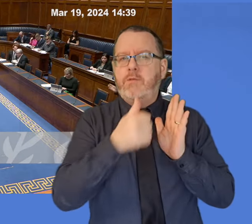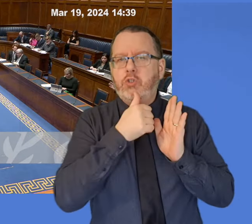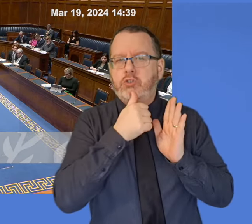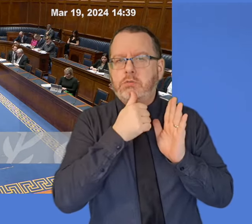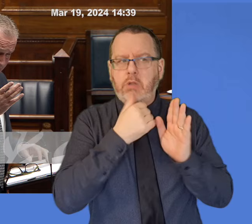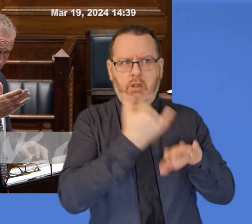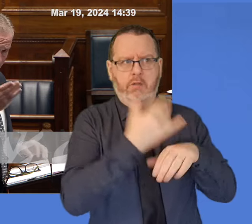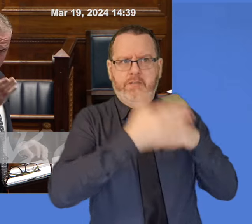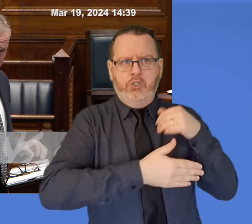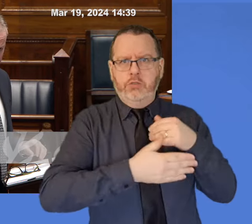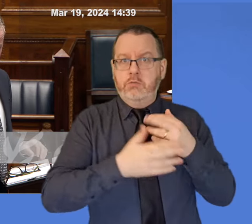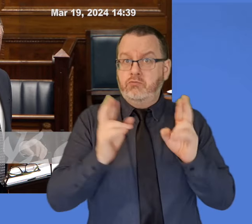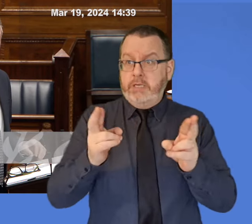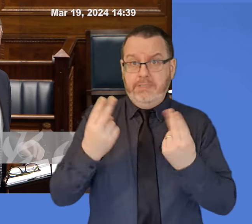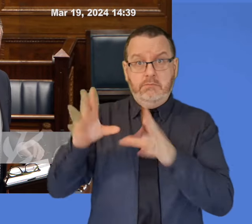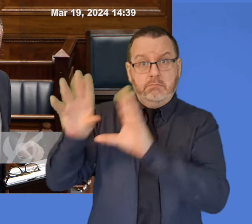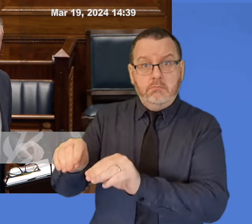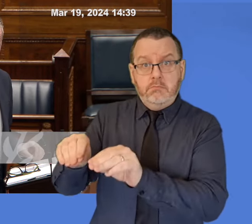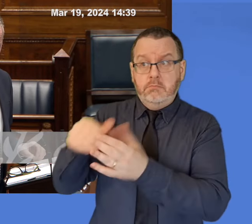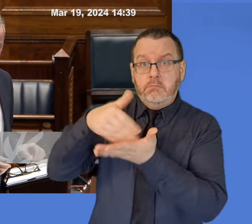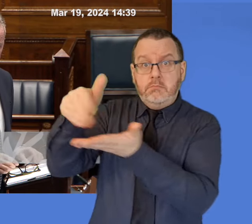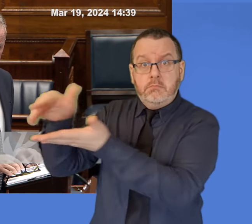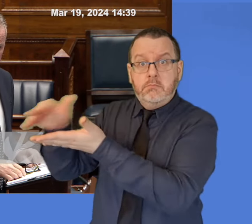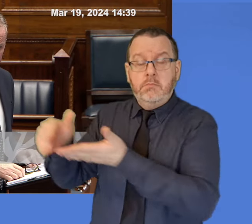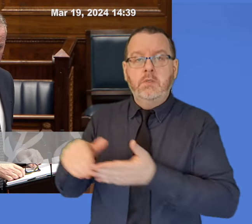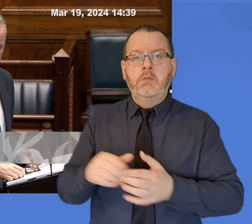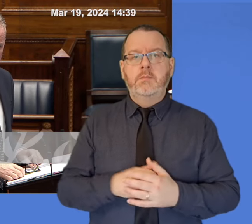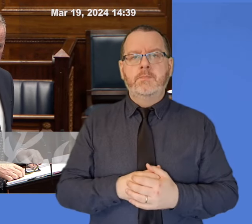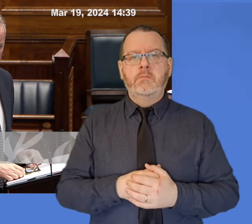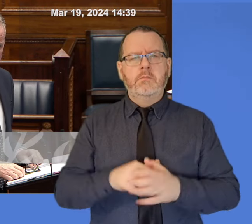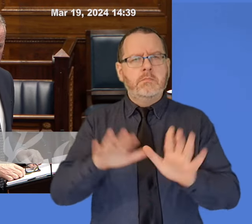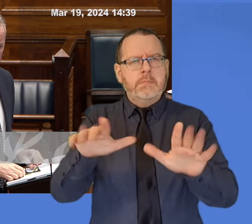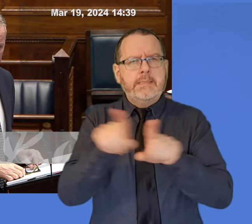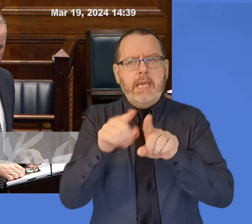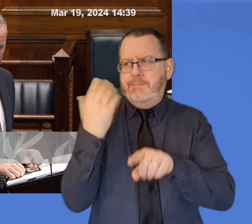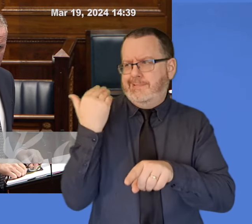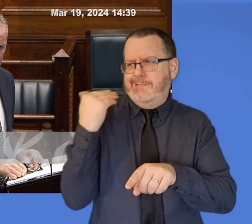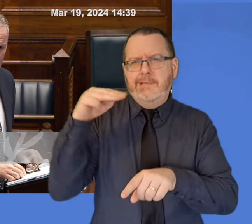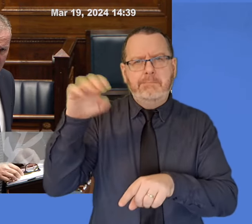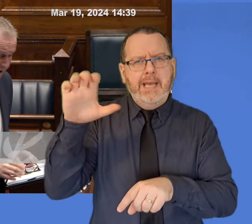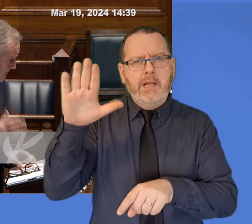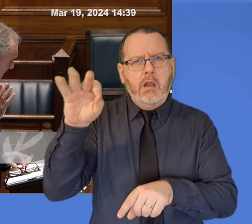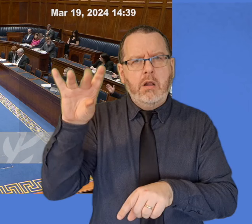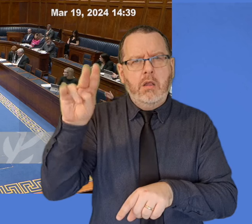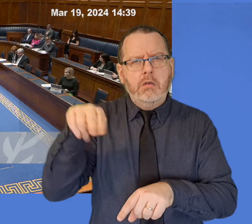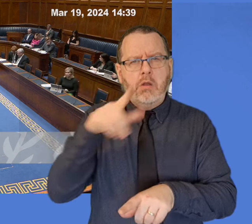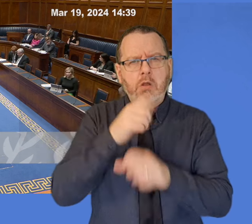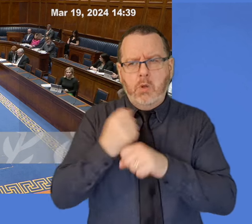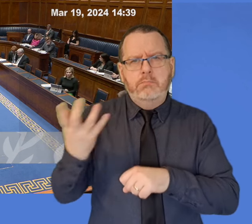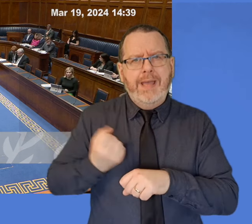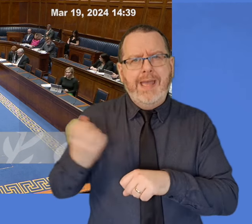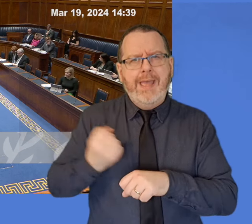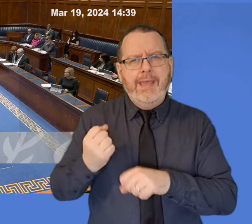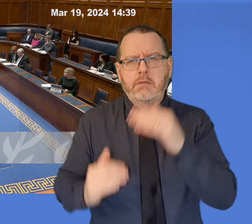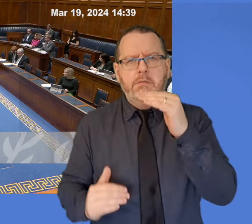Well, I'm taking up on the same question that Sinead McLaughlin asked in relation to pay matters. Is that a bigger part? I didn't catch the